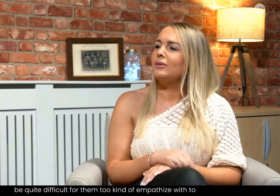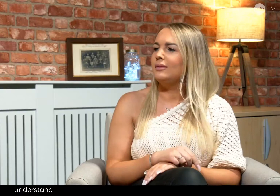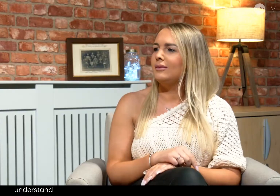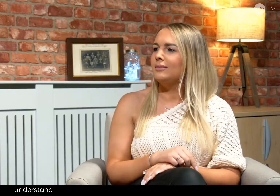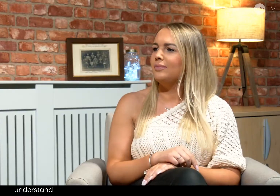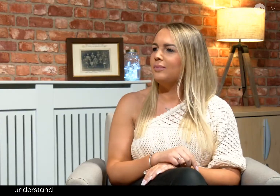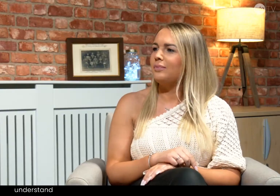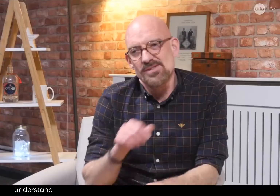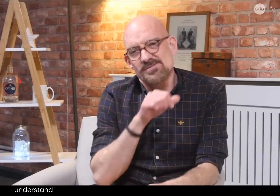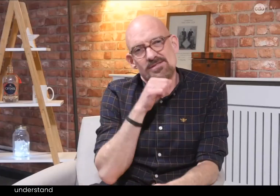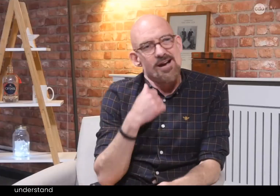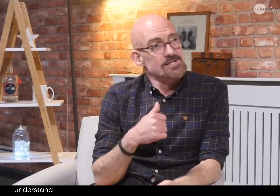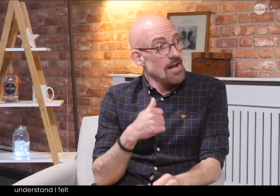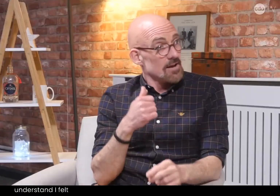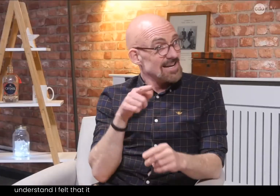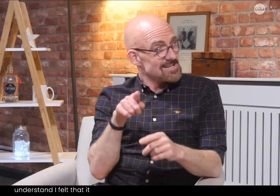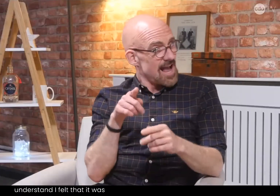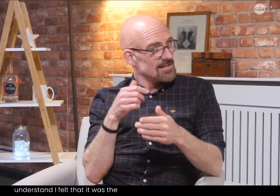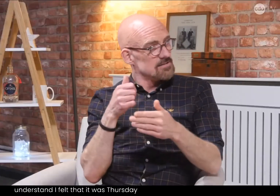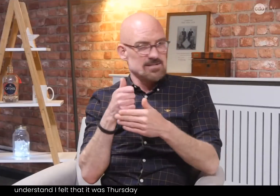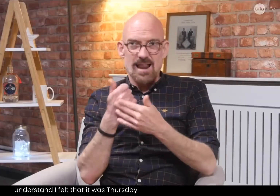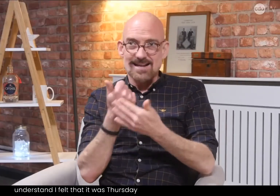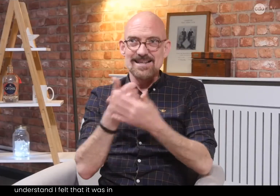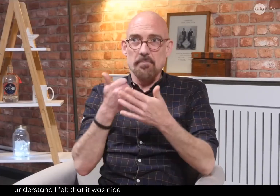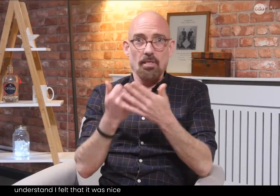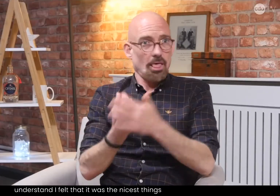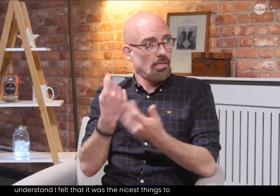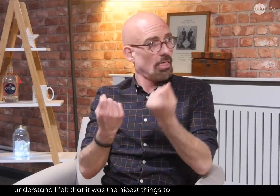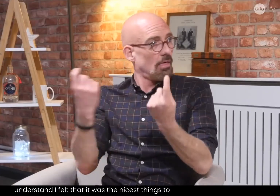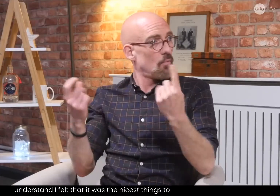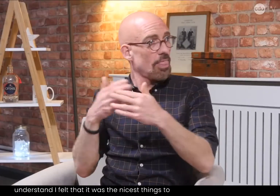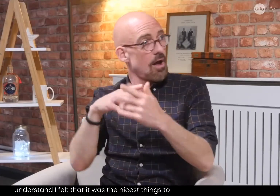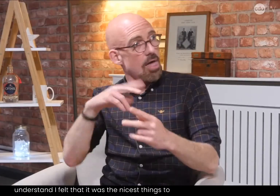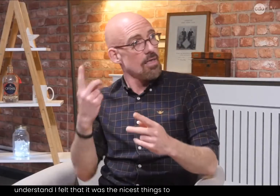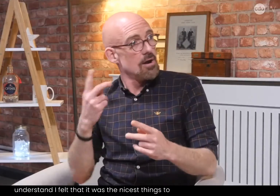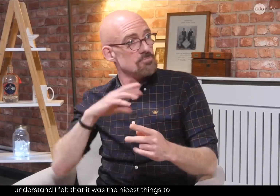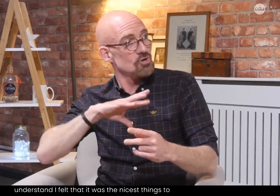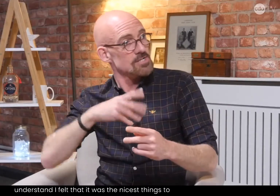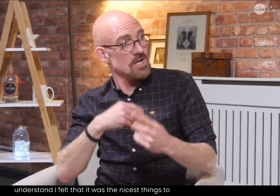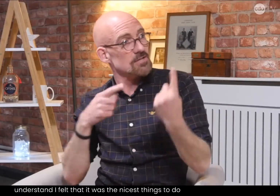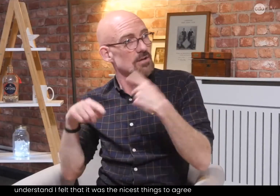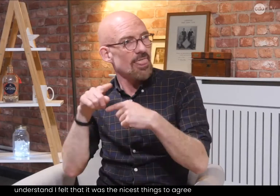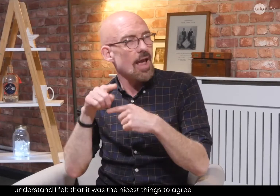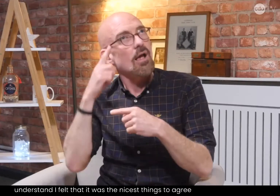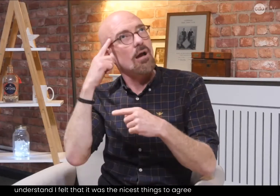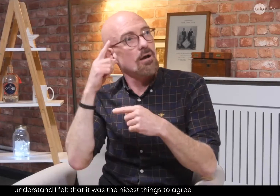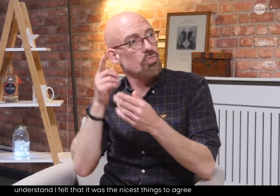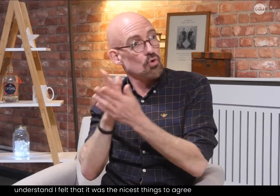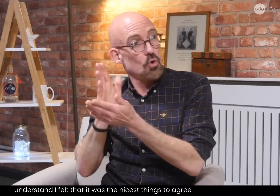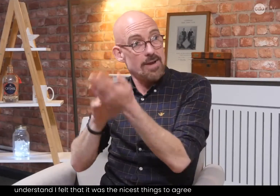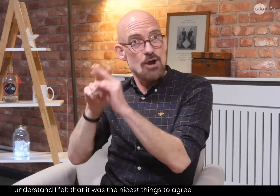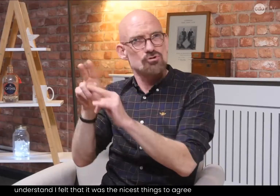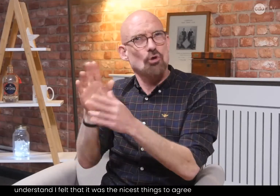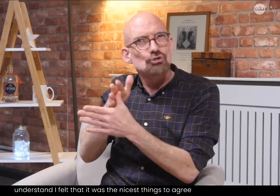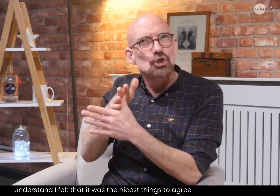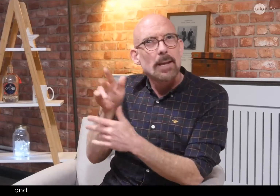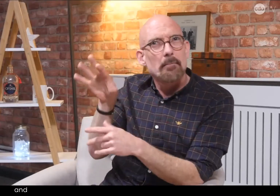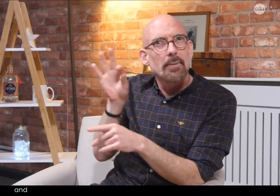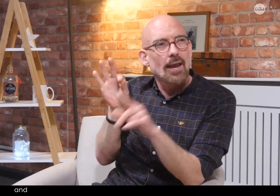that it was the nicest thing to do. Yeah, I agree. And it's interesting thinking about